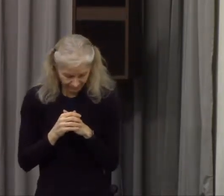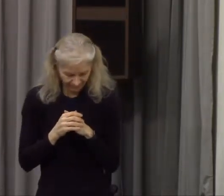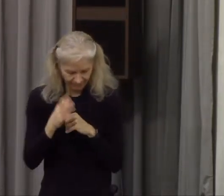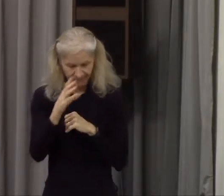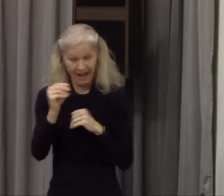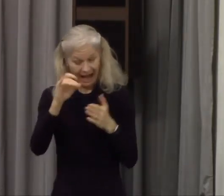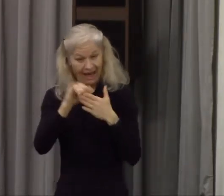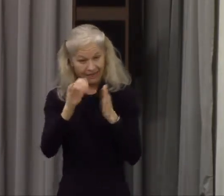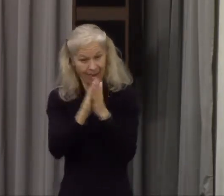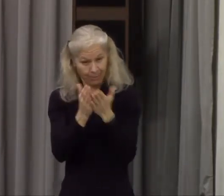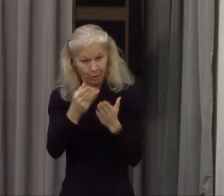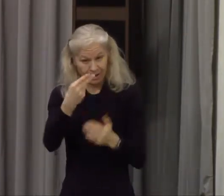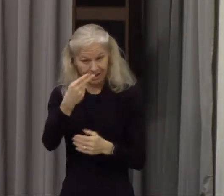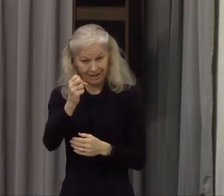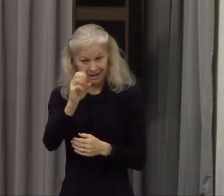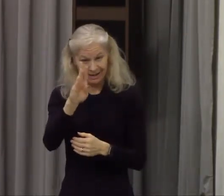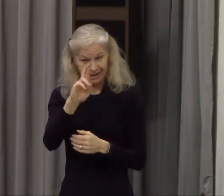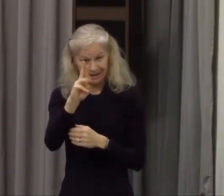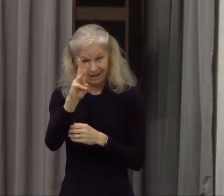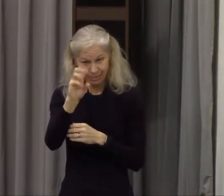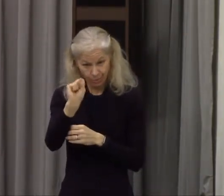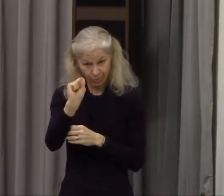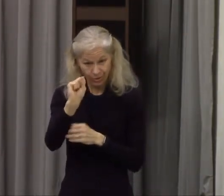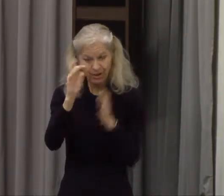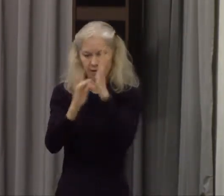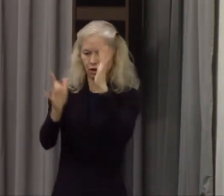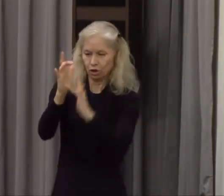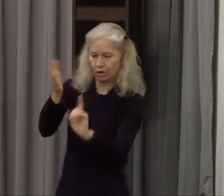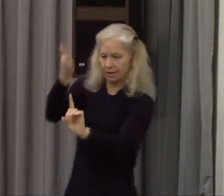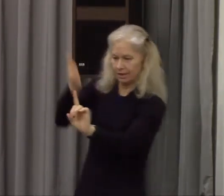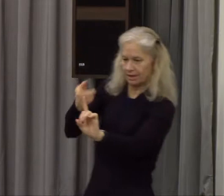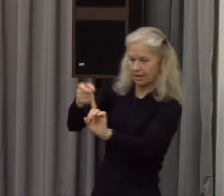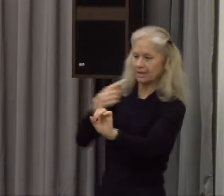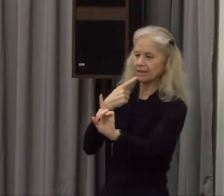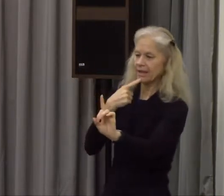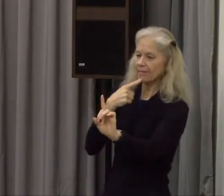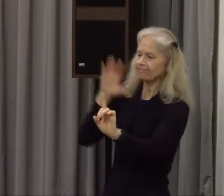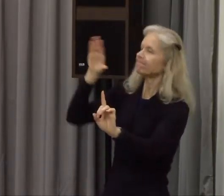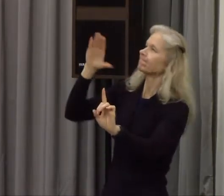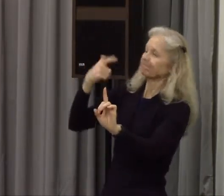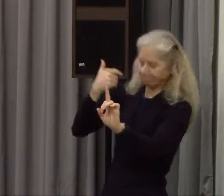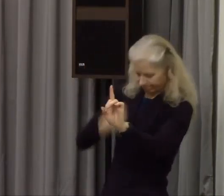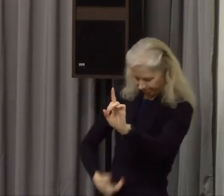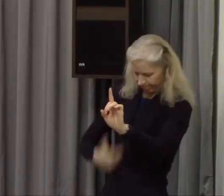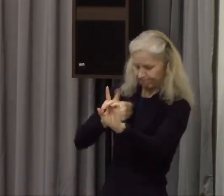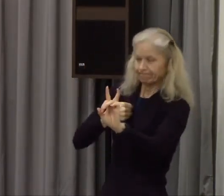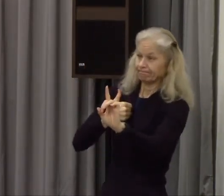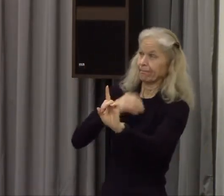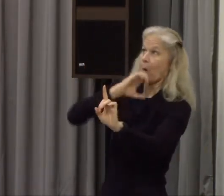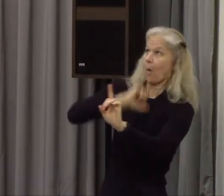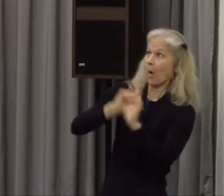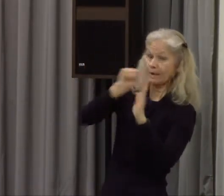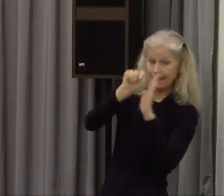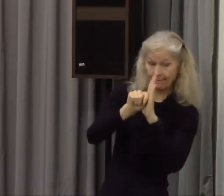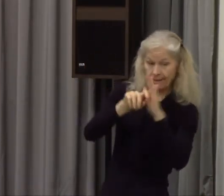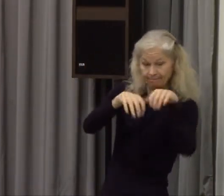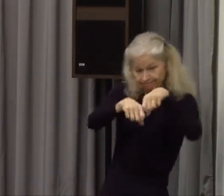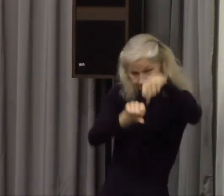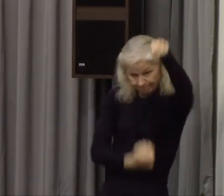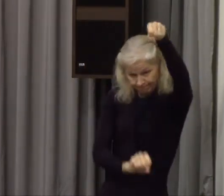will, O God. He did his perfect, God's perfect will. Then he offered that body he put on as a sacrifice